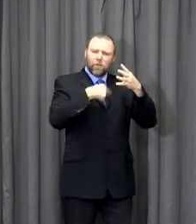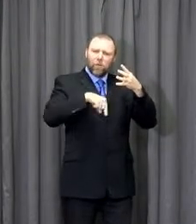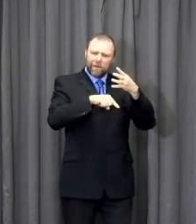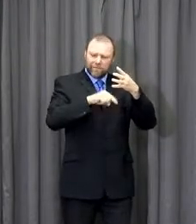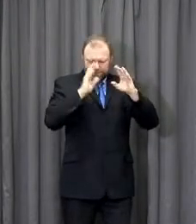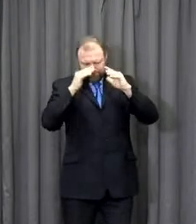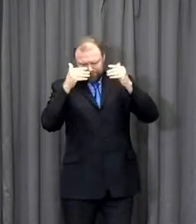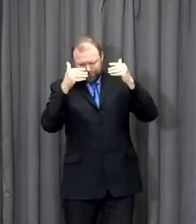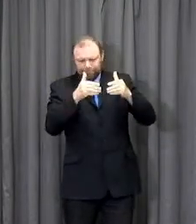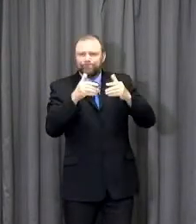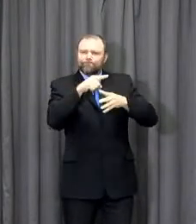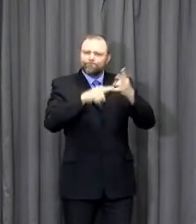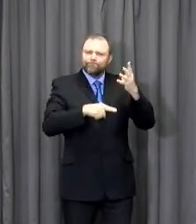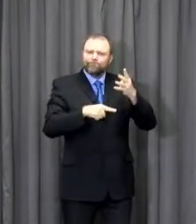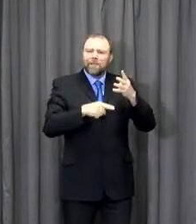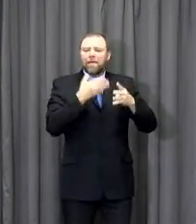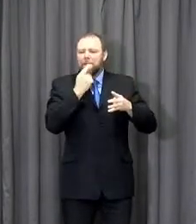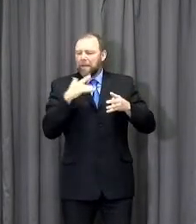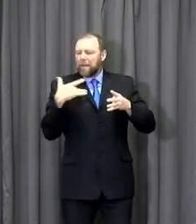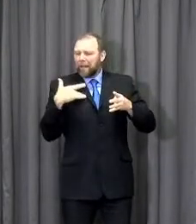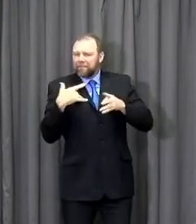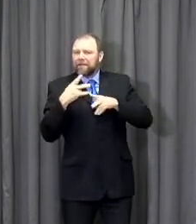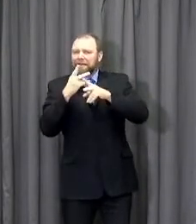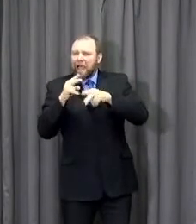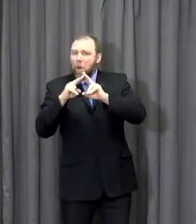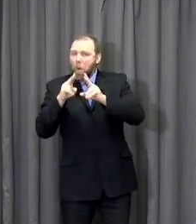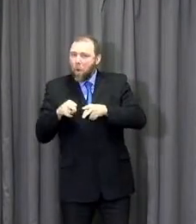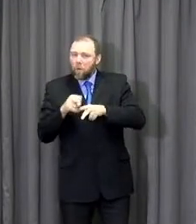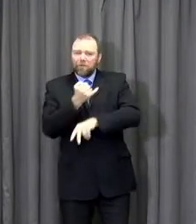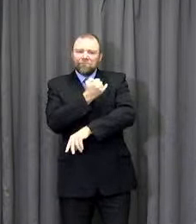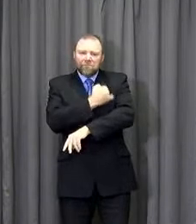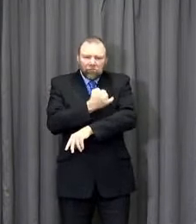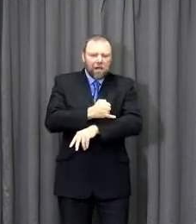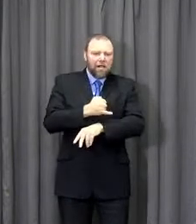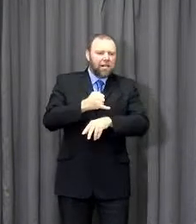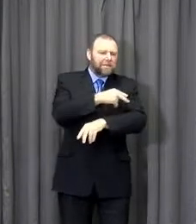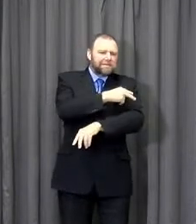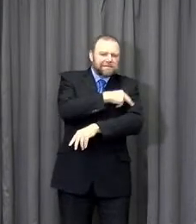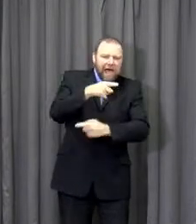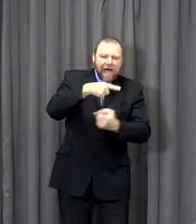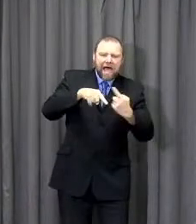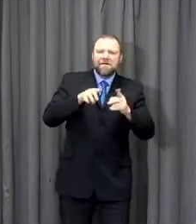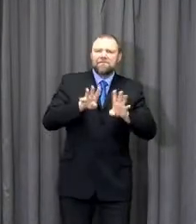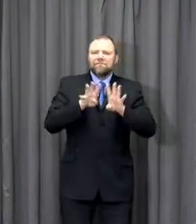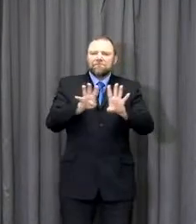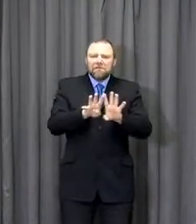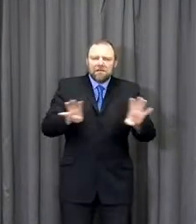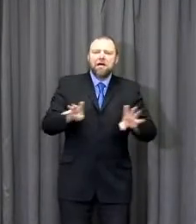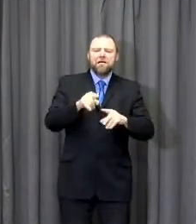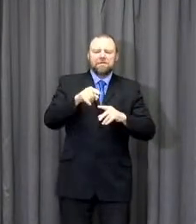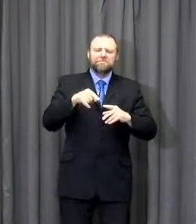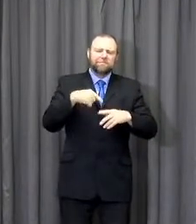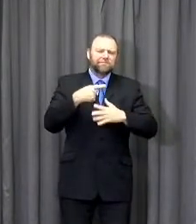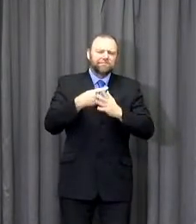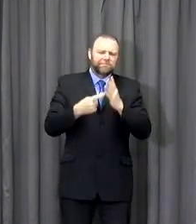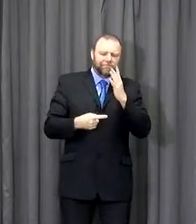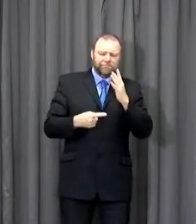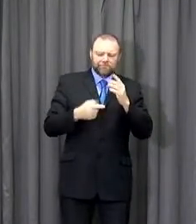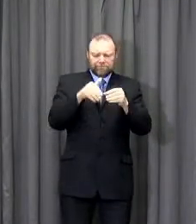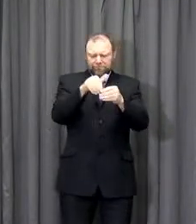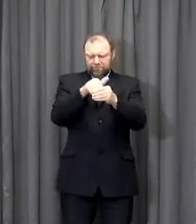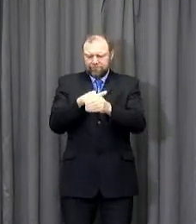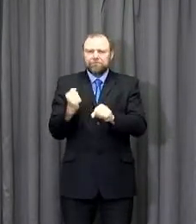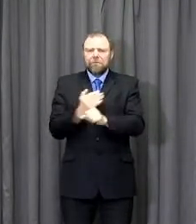people living in care homes, the most vulnerable, and care home workers, frontline healthcare staff are all vaccinated as our